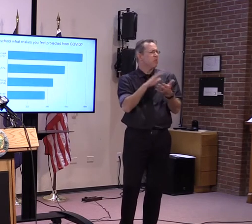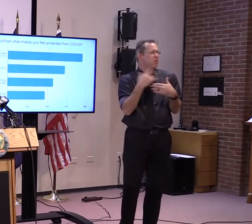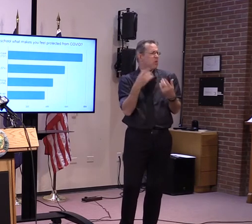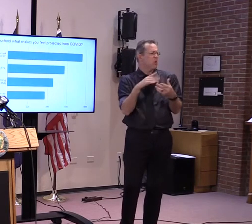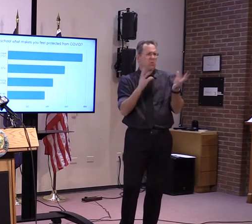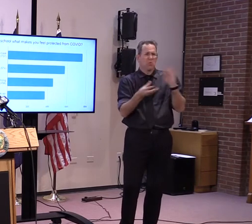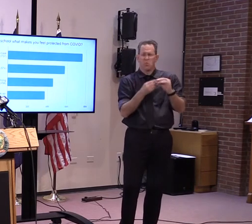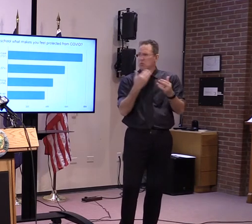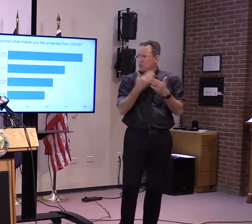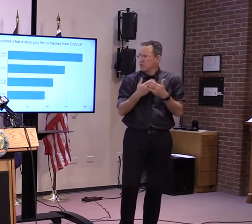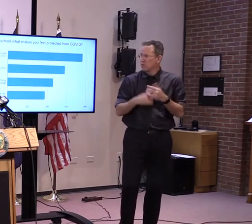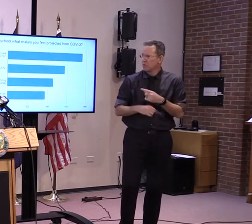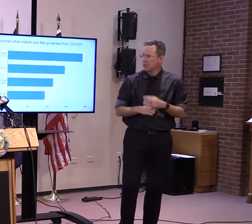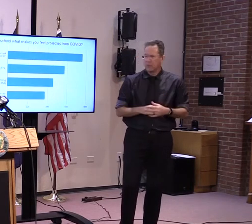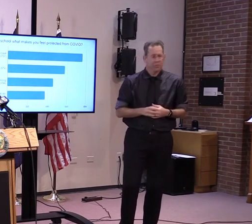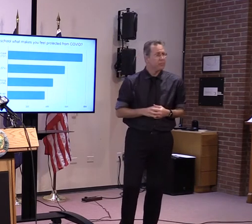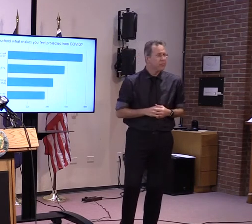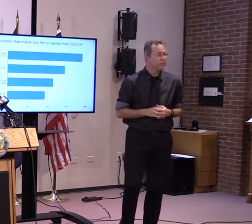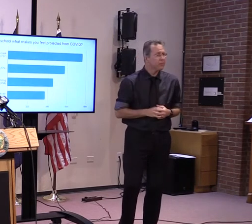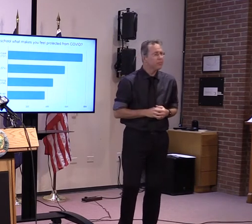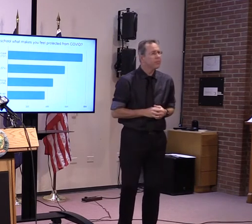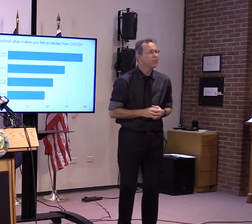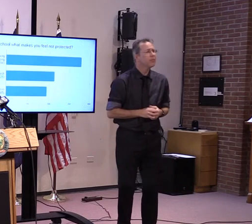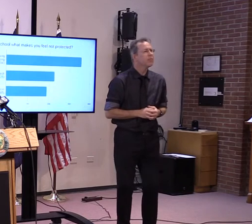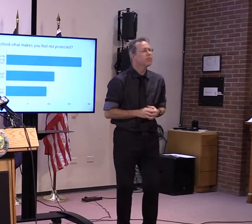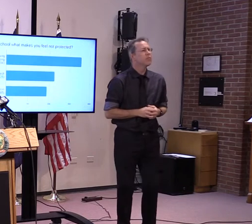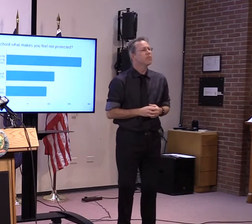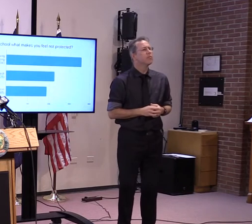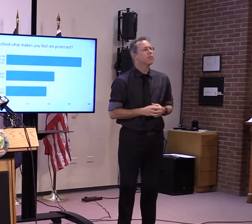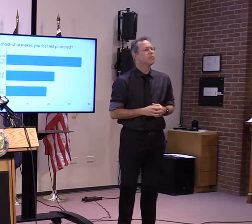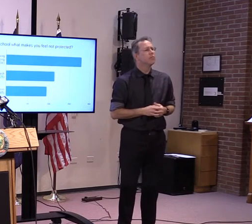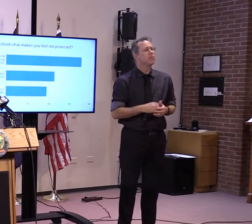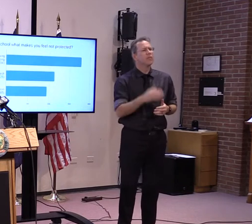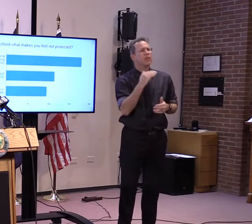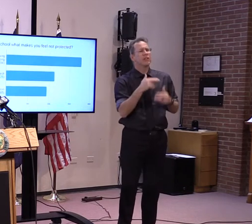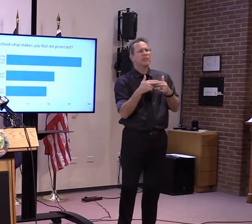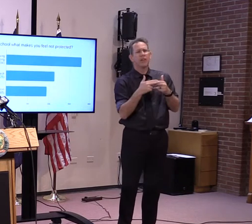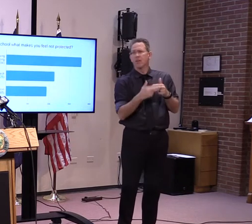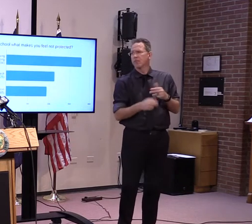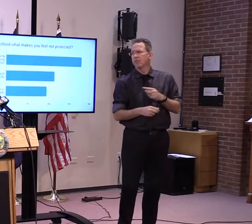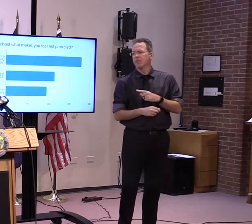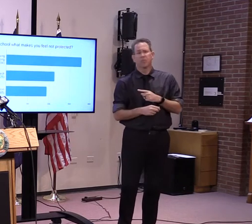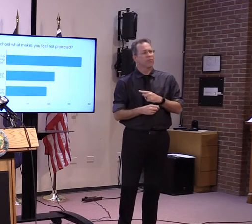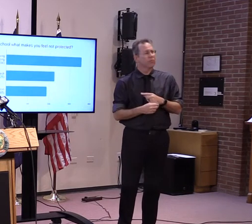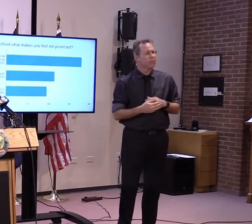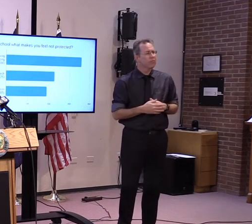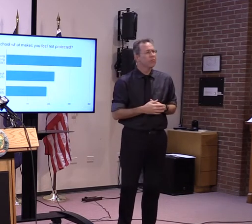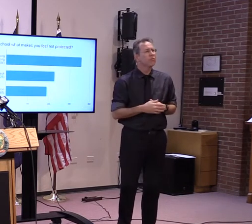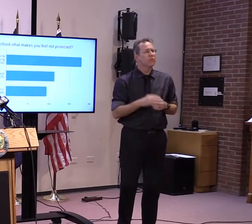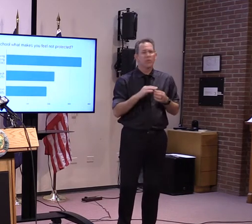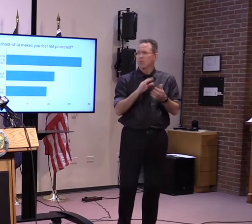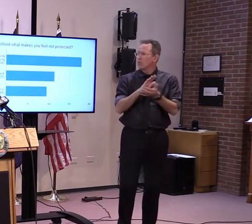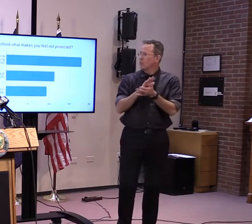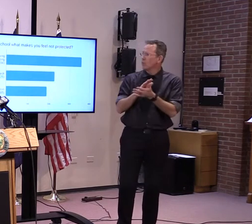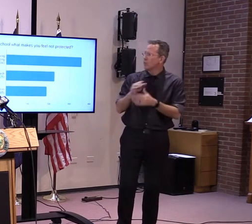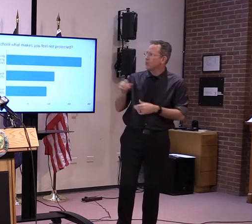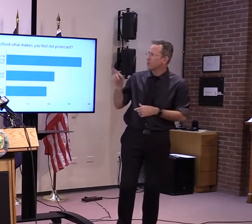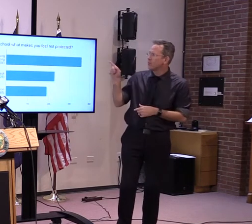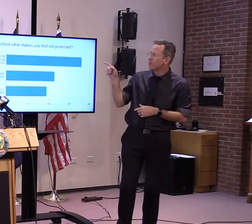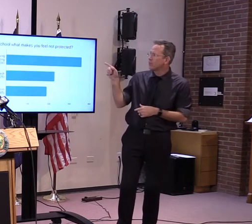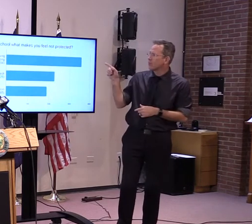Can we go to the slide that says, while at school makes you feel not protected? There are three blue lines. So for this one,